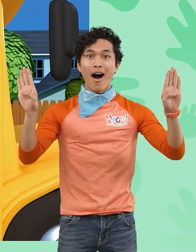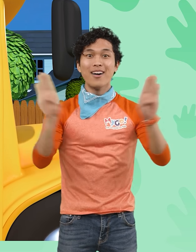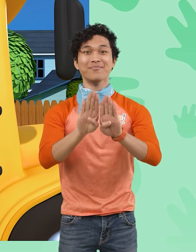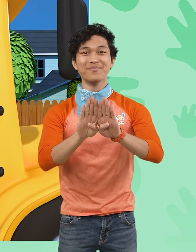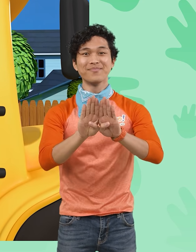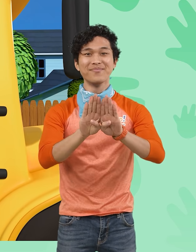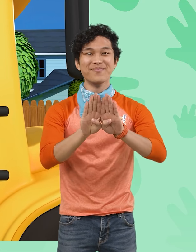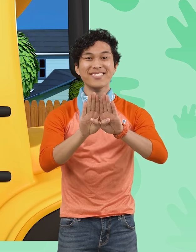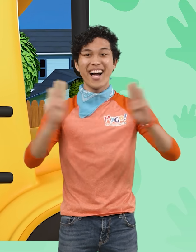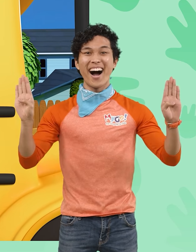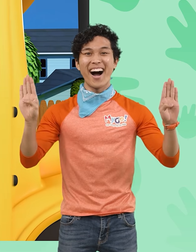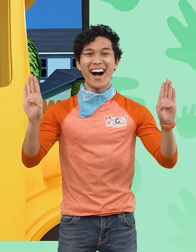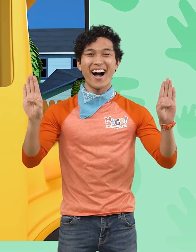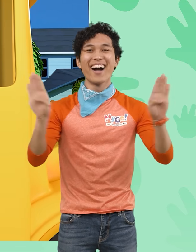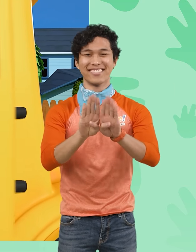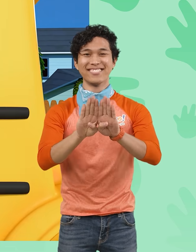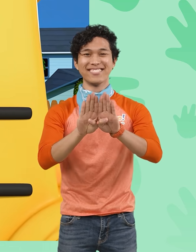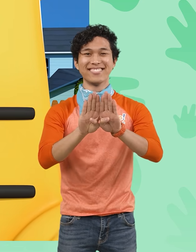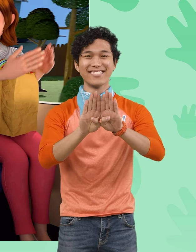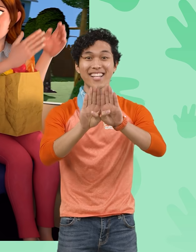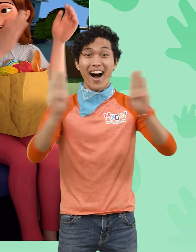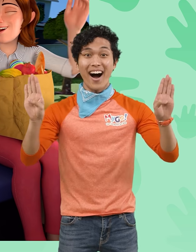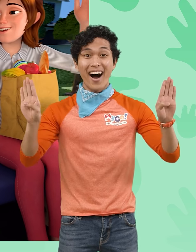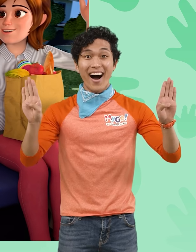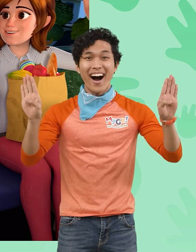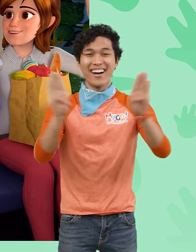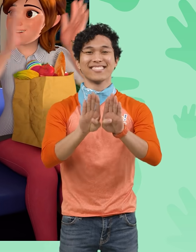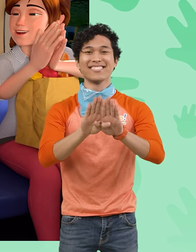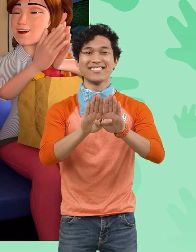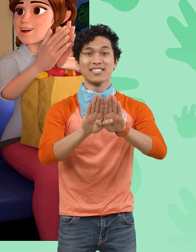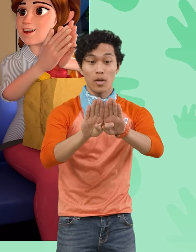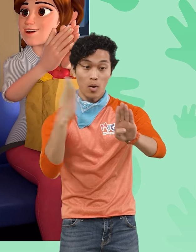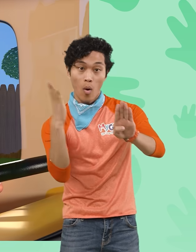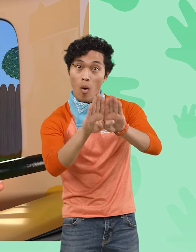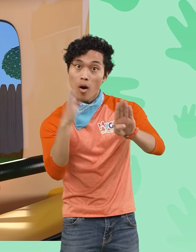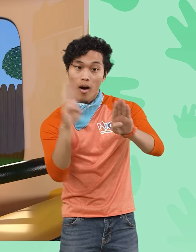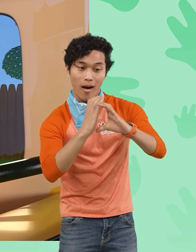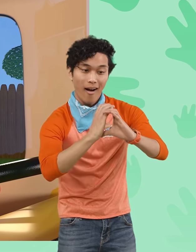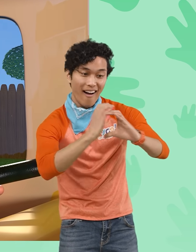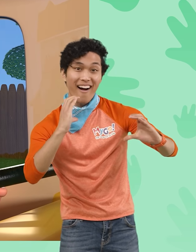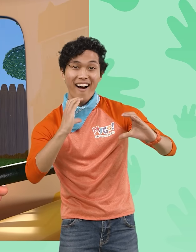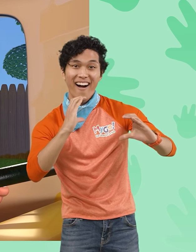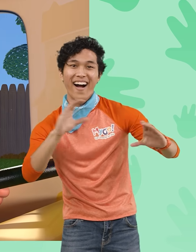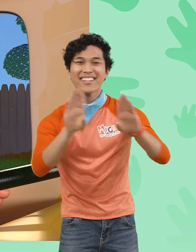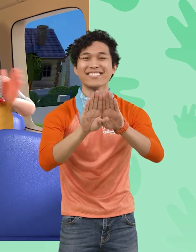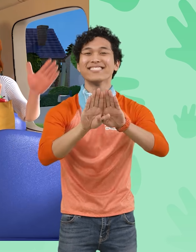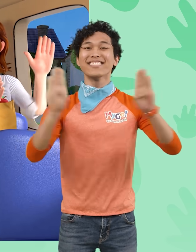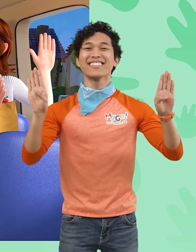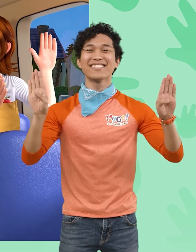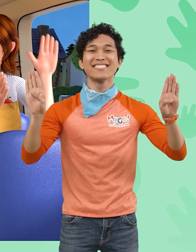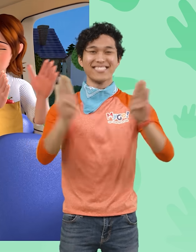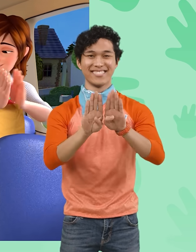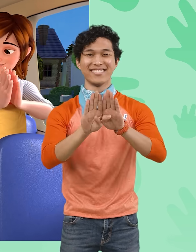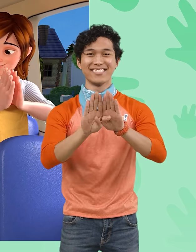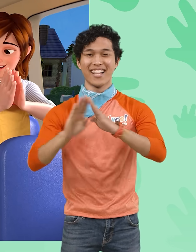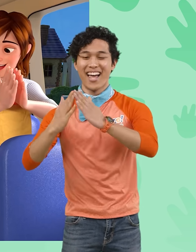open and shut. Open and shut. Open and shut. The doors on the bus go open